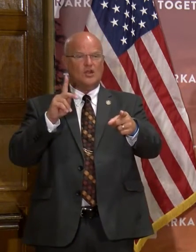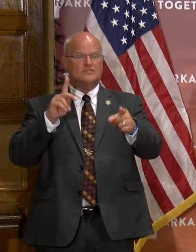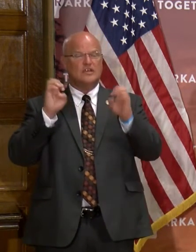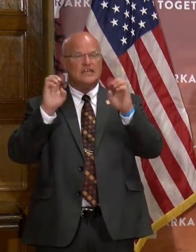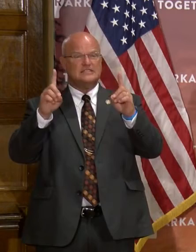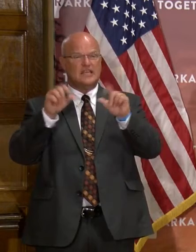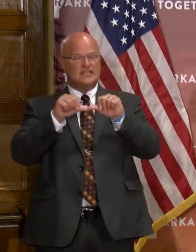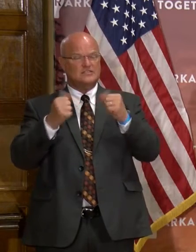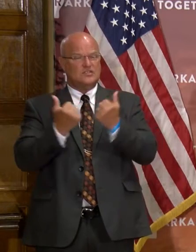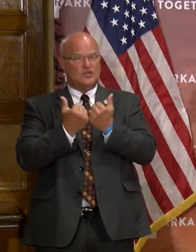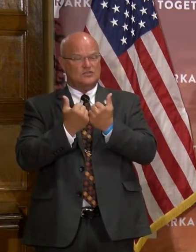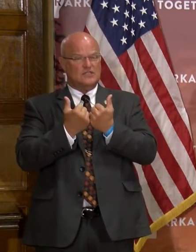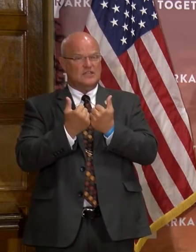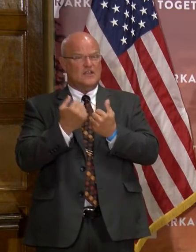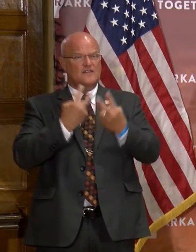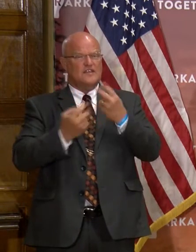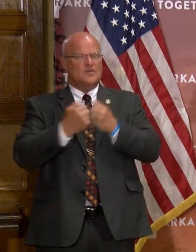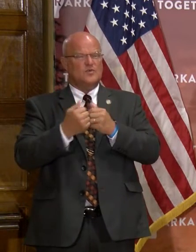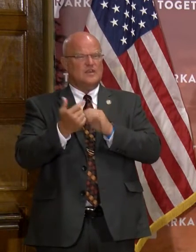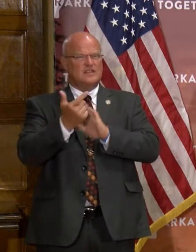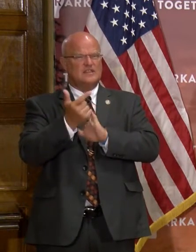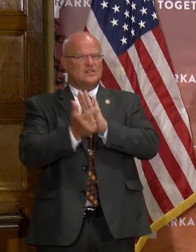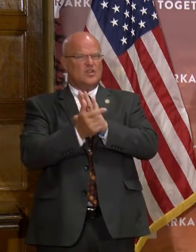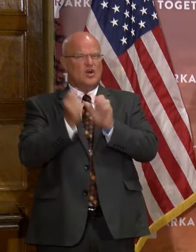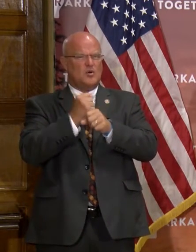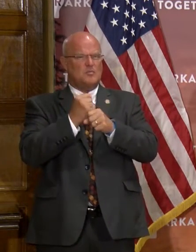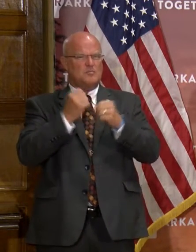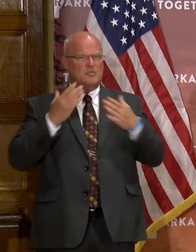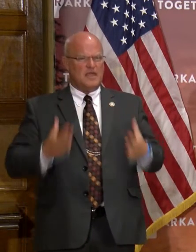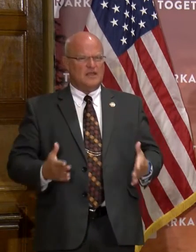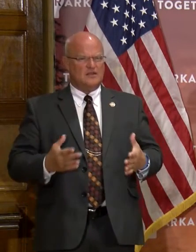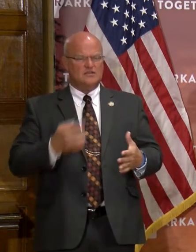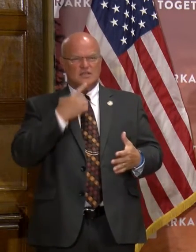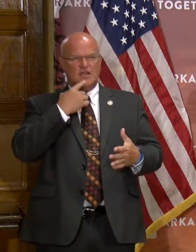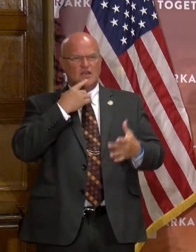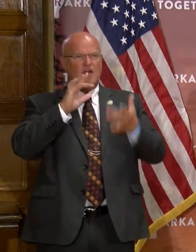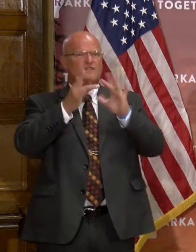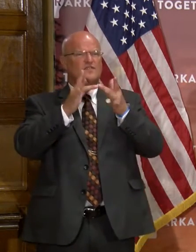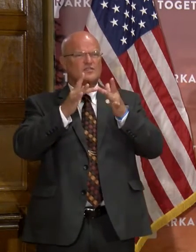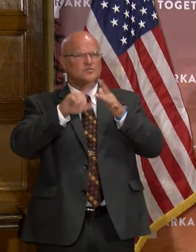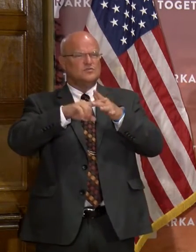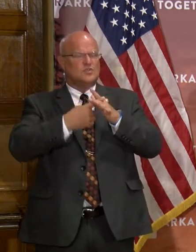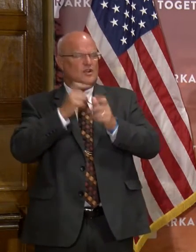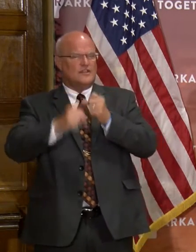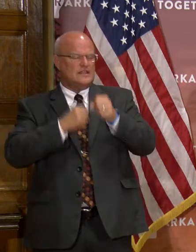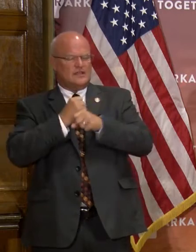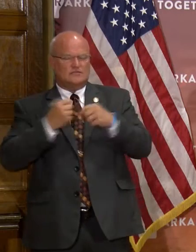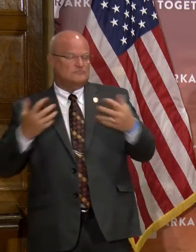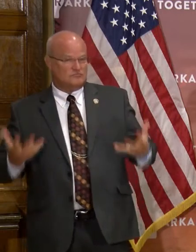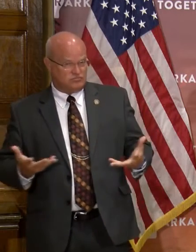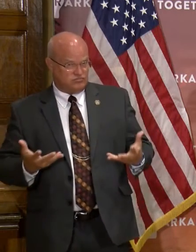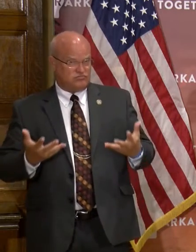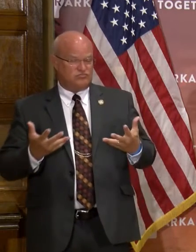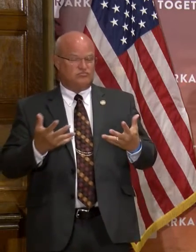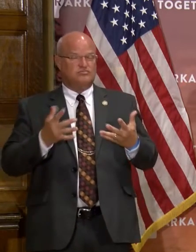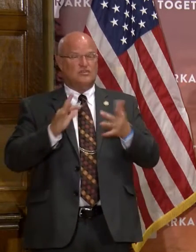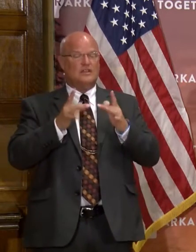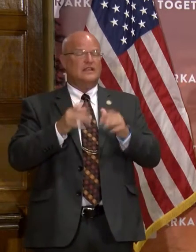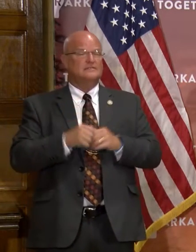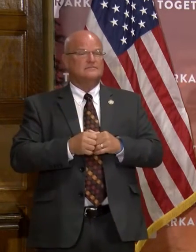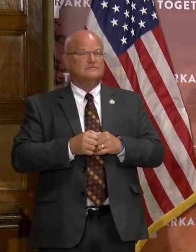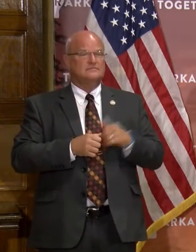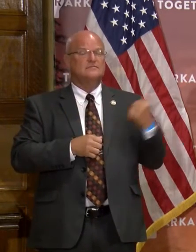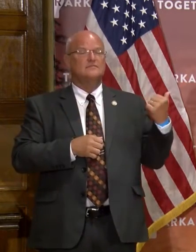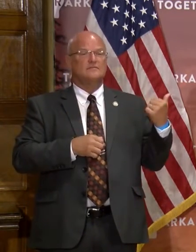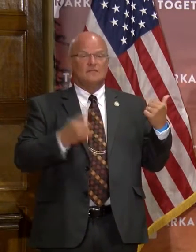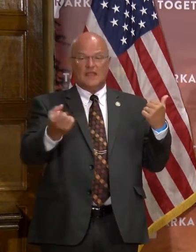Association today, visiting with some lawmakers, basically calling for a virtual start to the year. Didn't know if you had a response to maybe what they had to say on that.